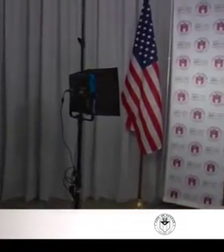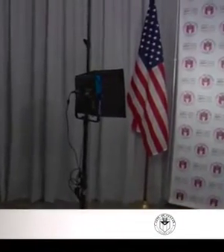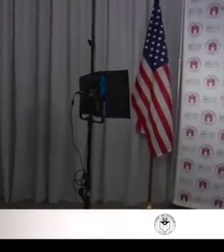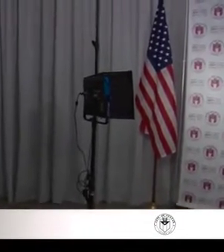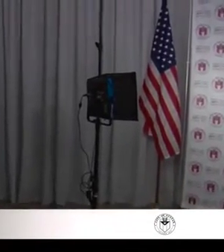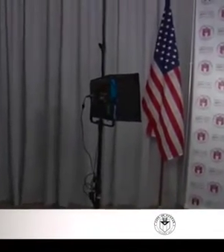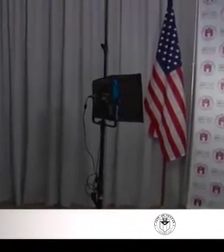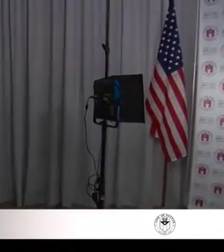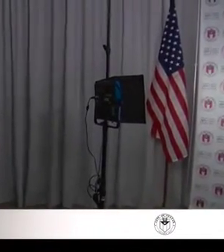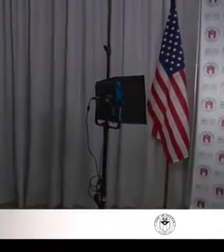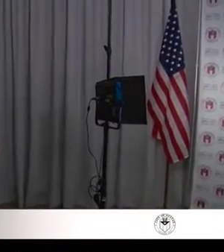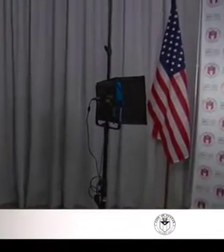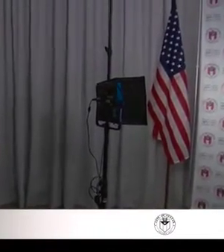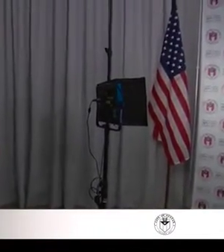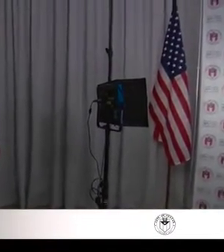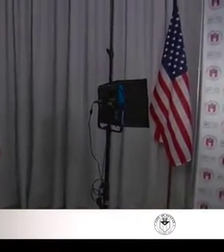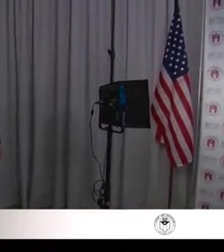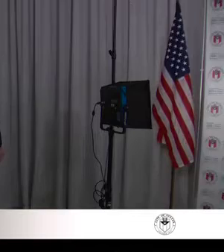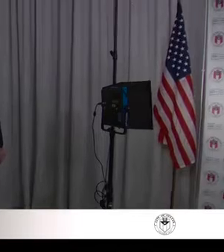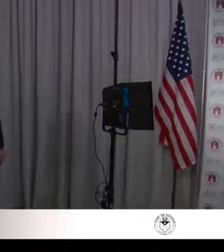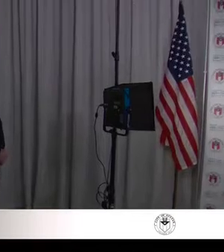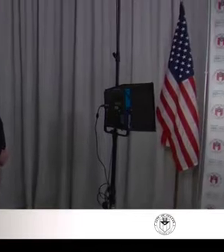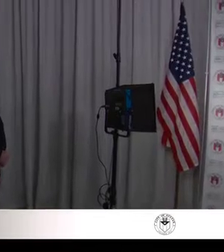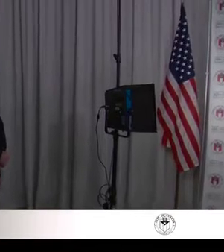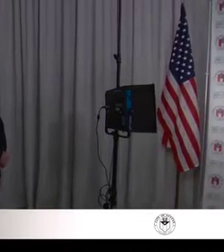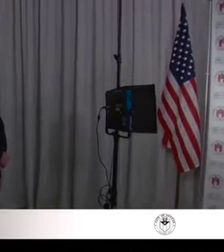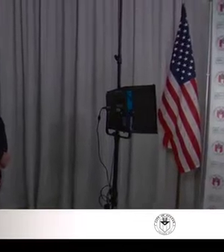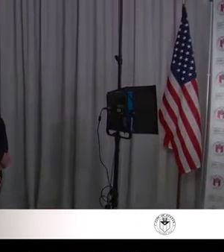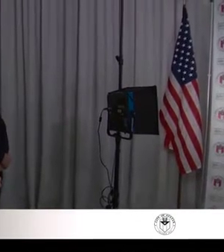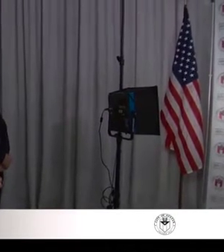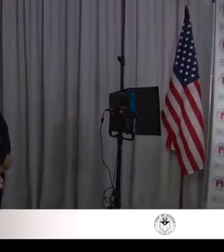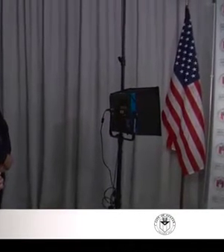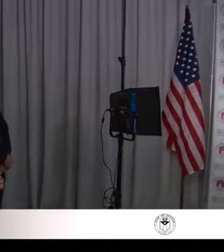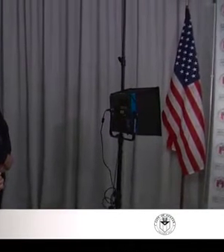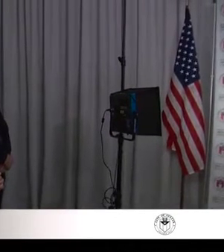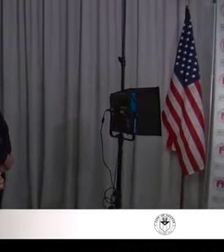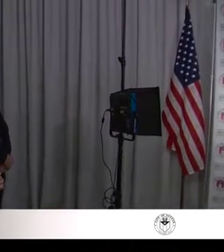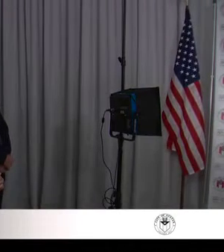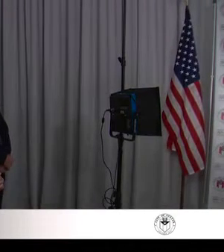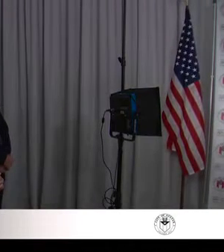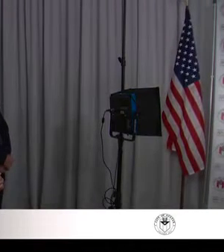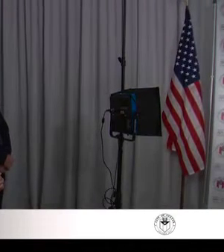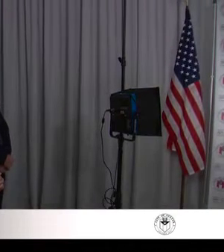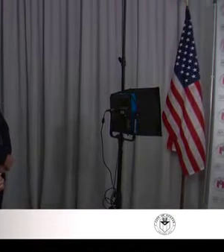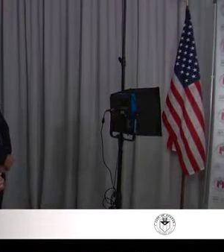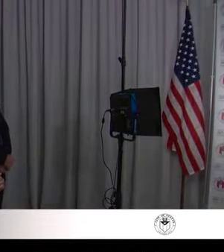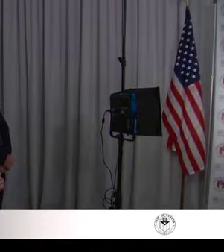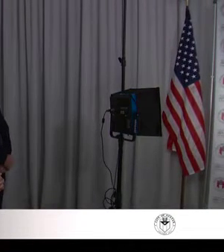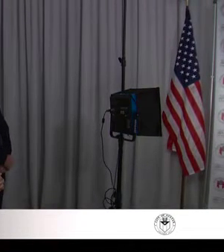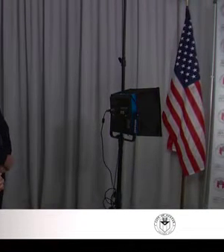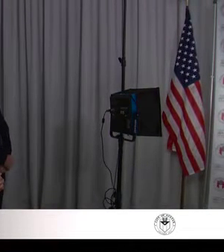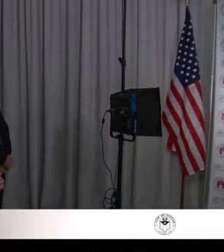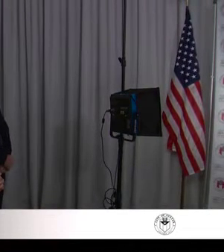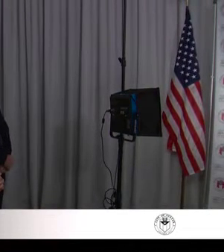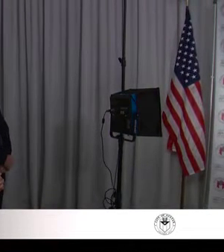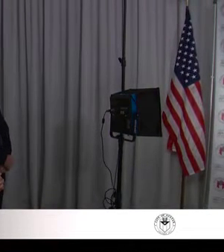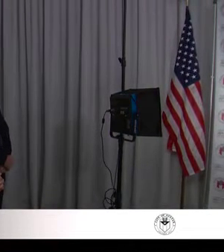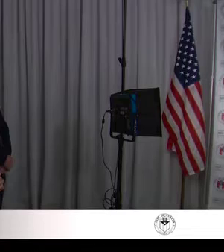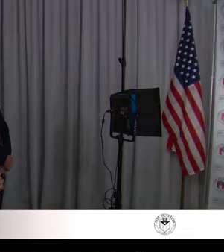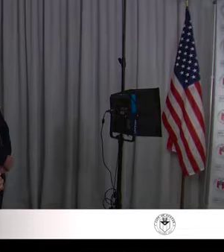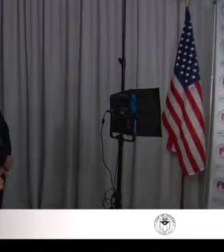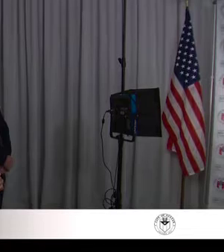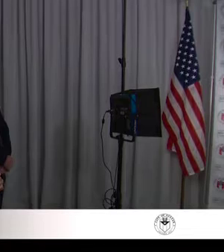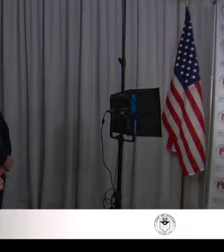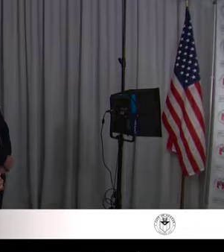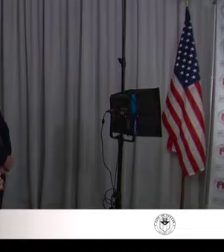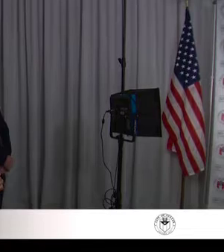everyone has our best thinking at any point in time. This is a question from KU. Shutting down restaurants and bars will negatively affect,